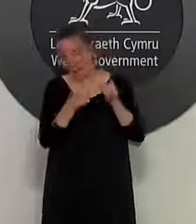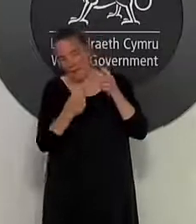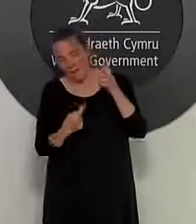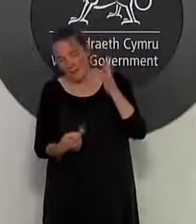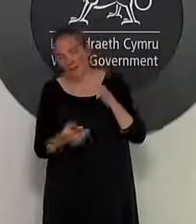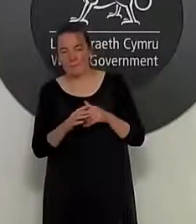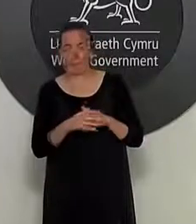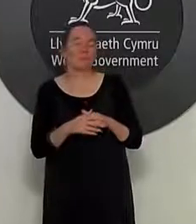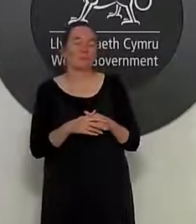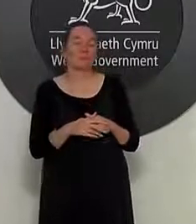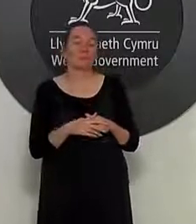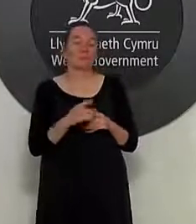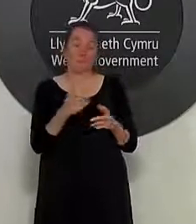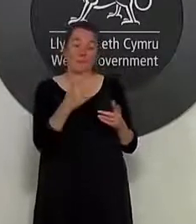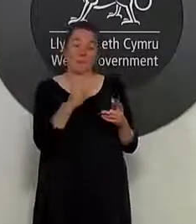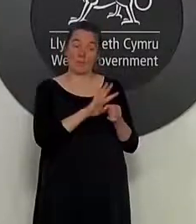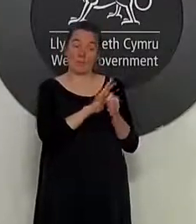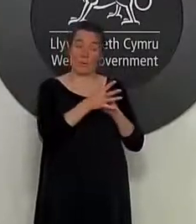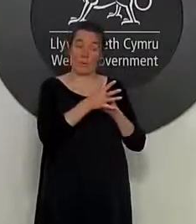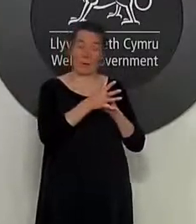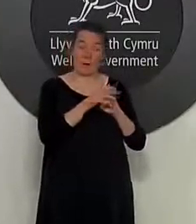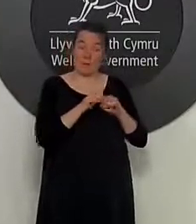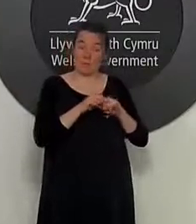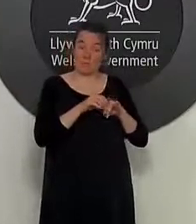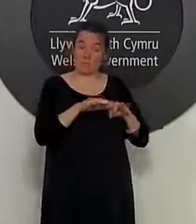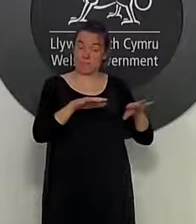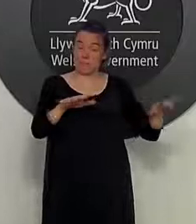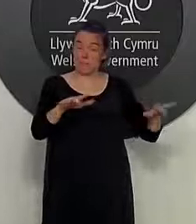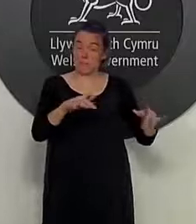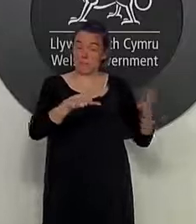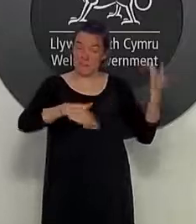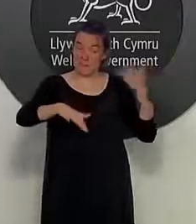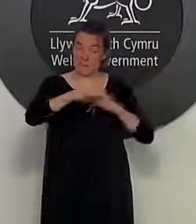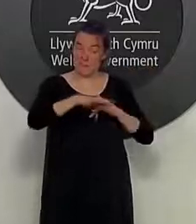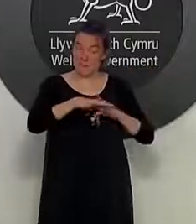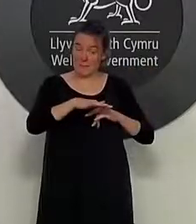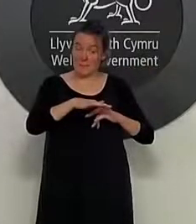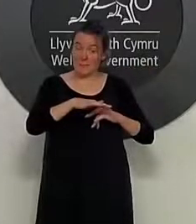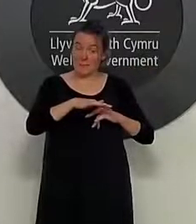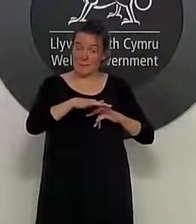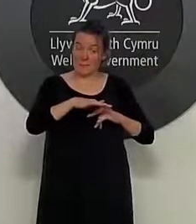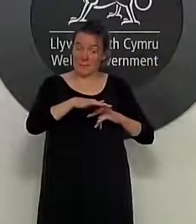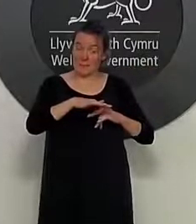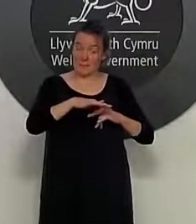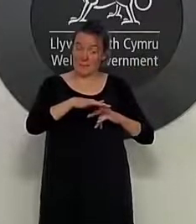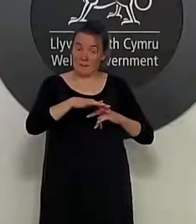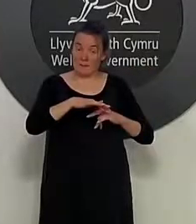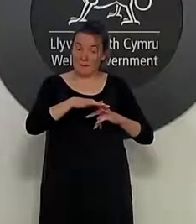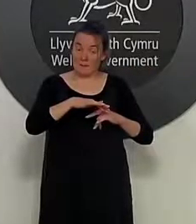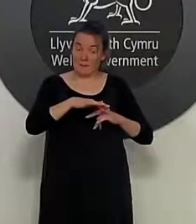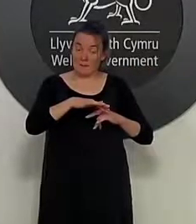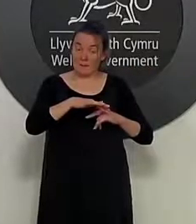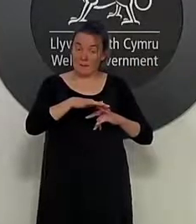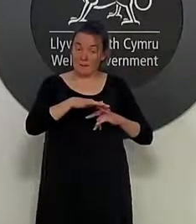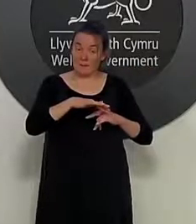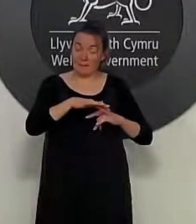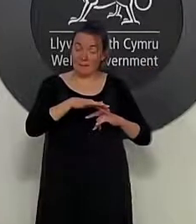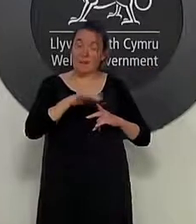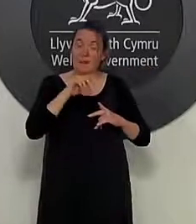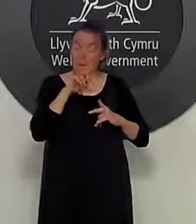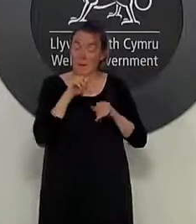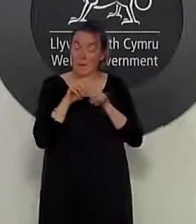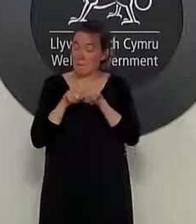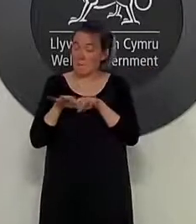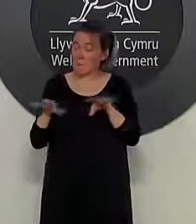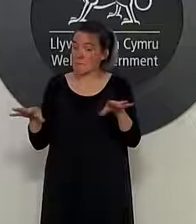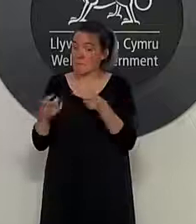rising levels of coronavirus transmission in the community, this is a virus that then gets into all those other